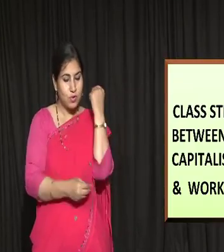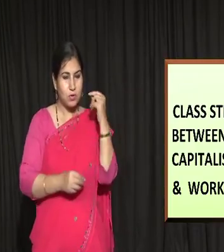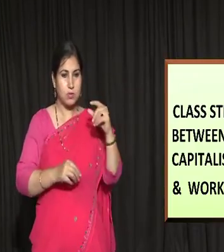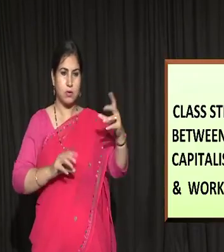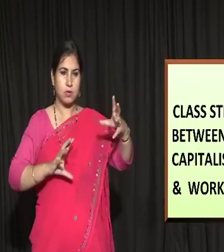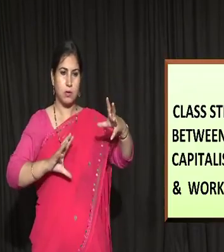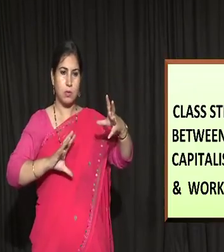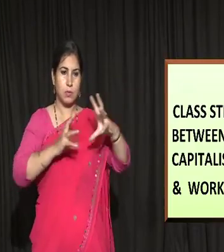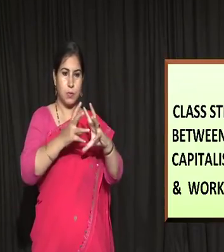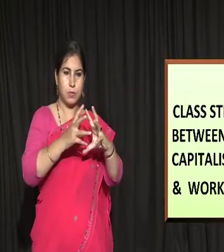society.